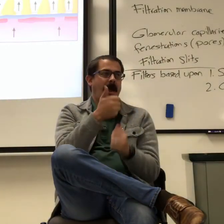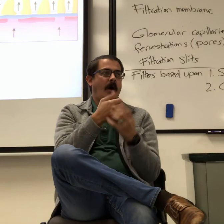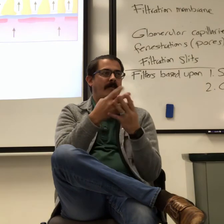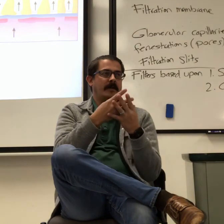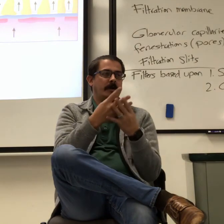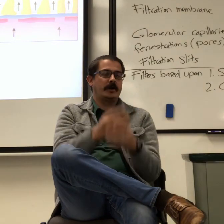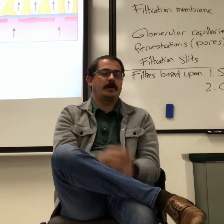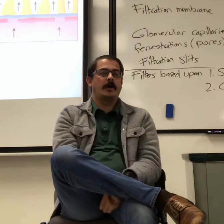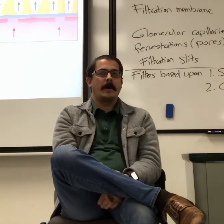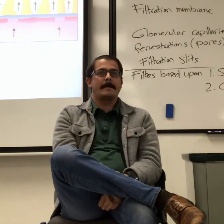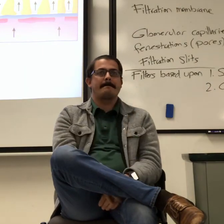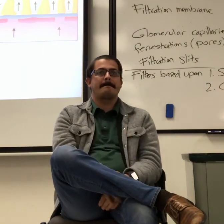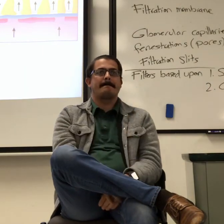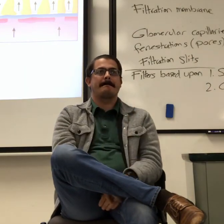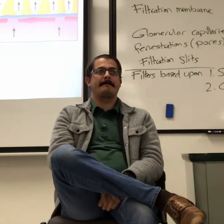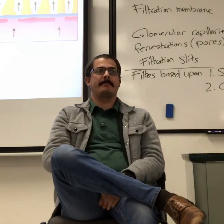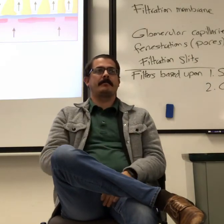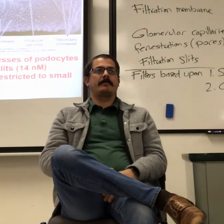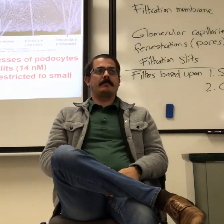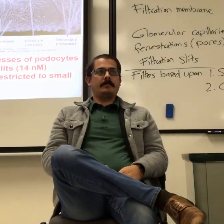filter things.